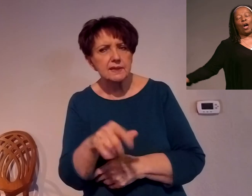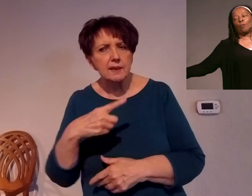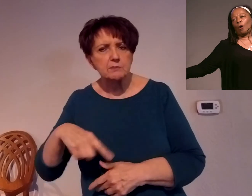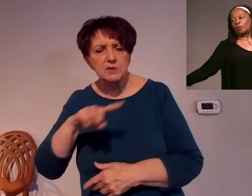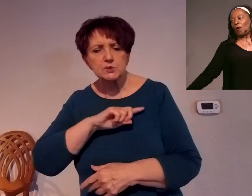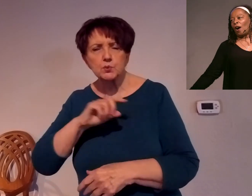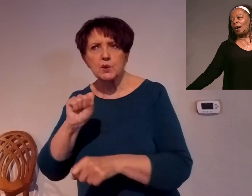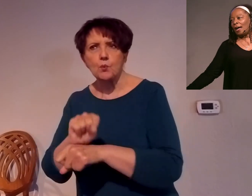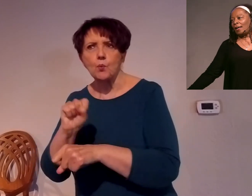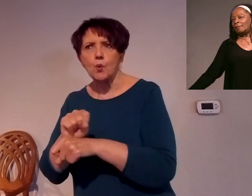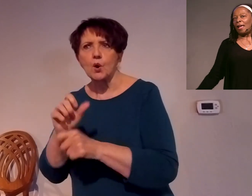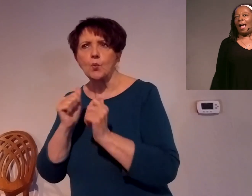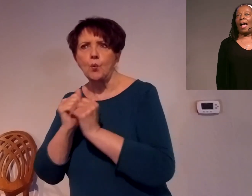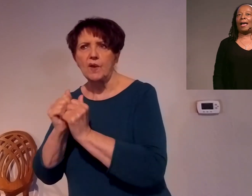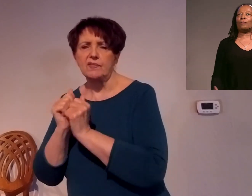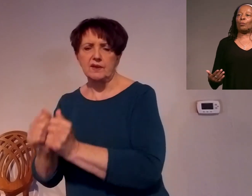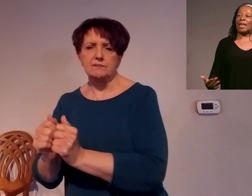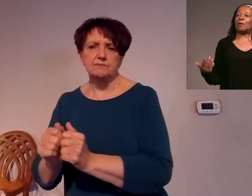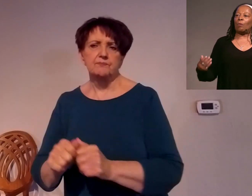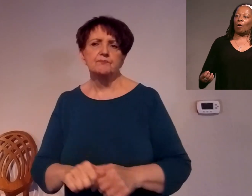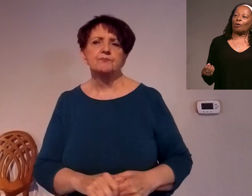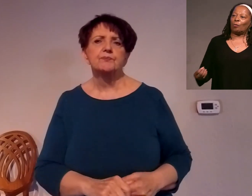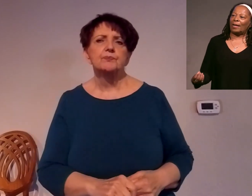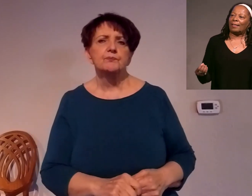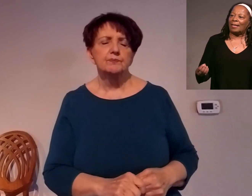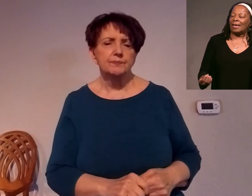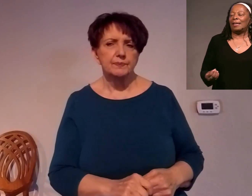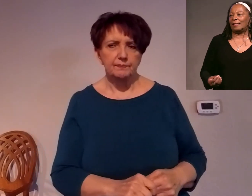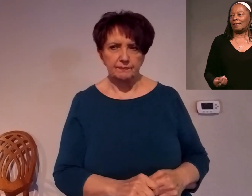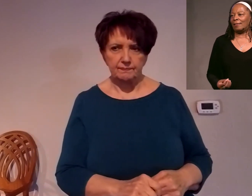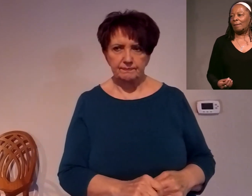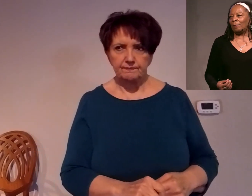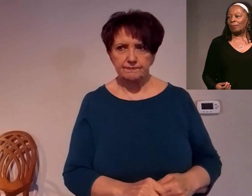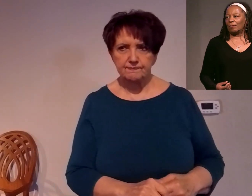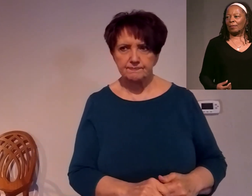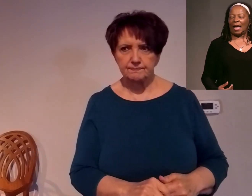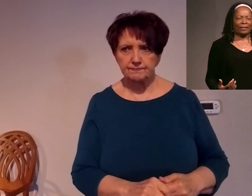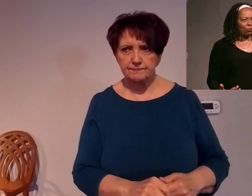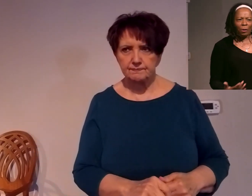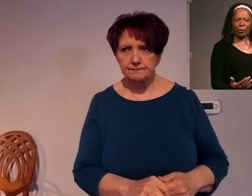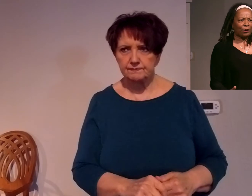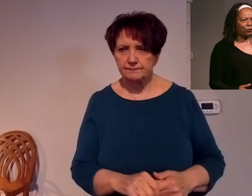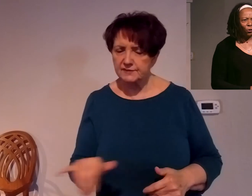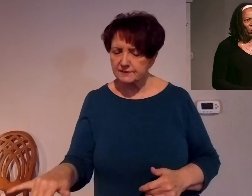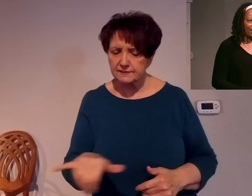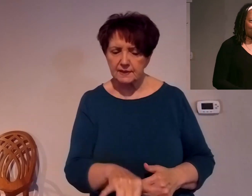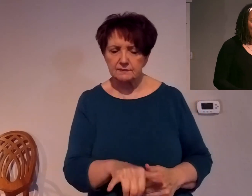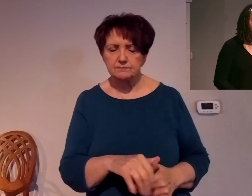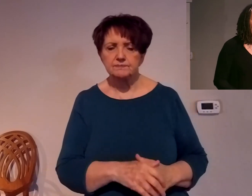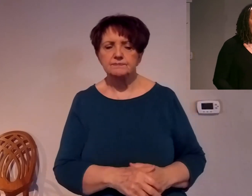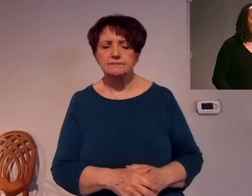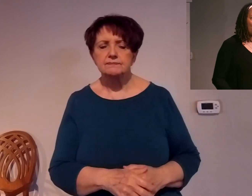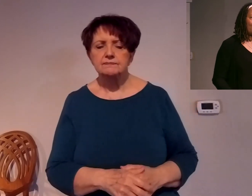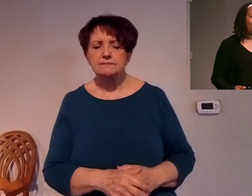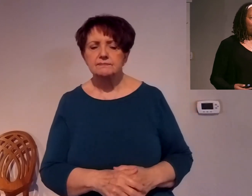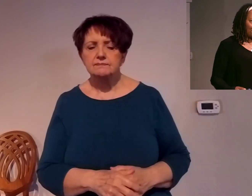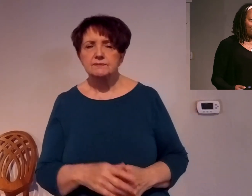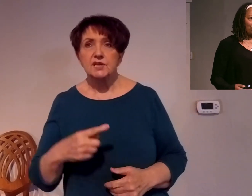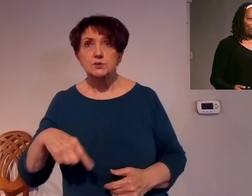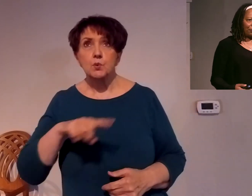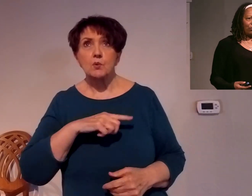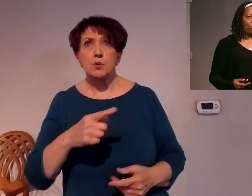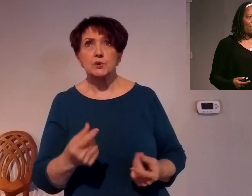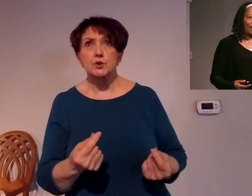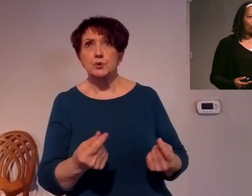The law works for us as we work with it. That is what we are doing when we are